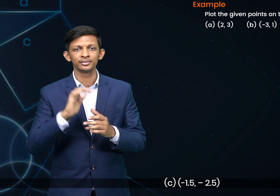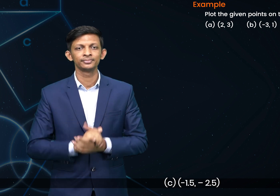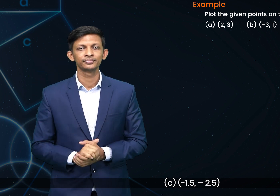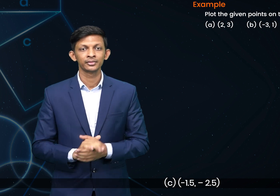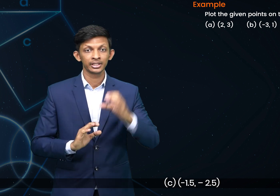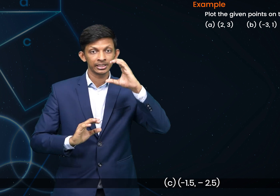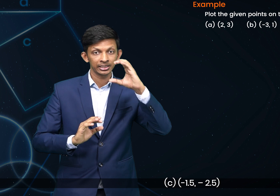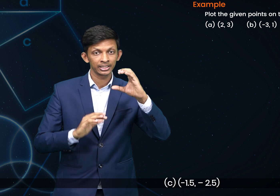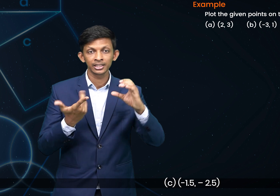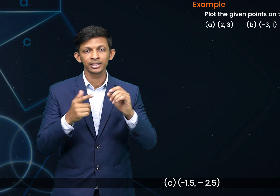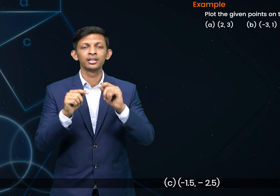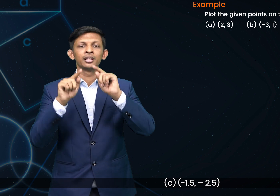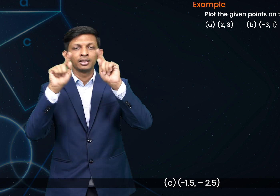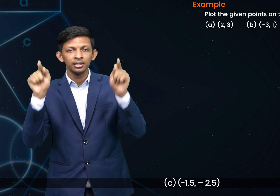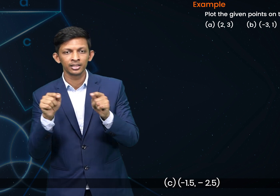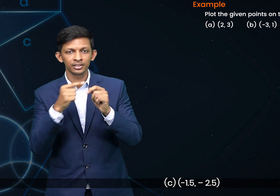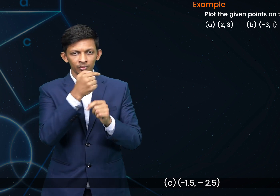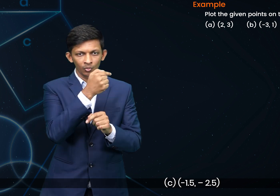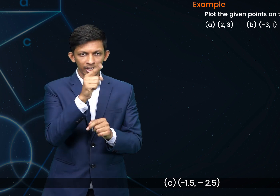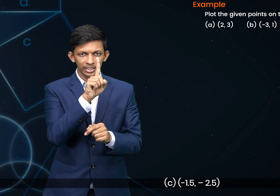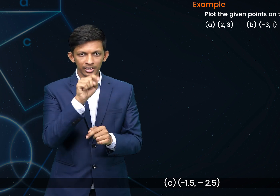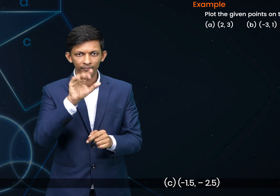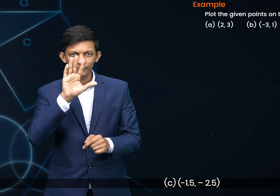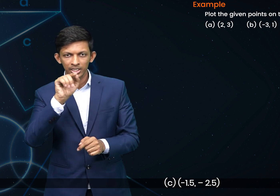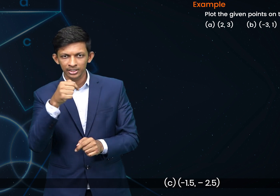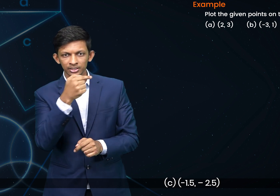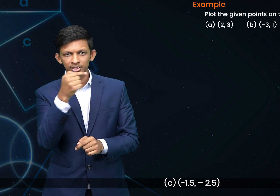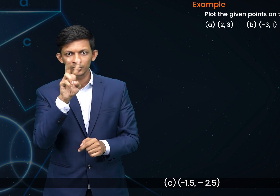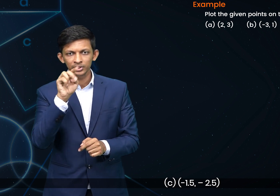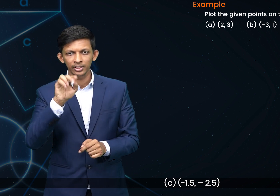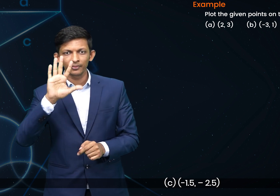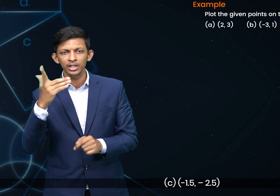C minus 1.5, minus 2.5.